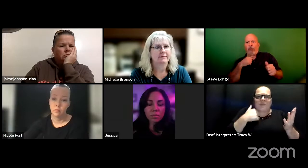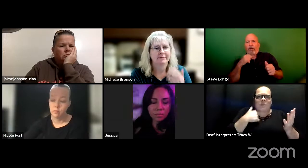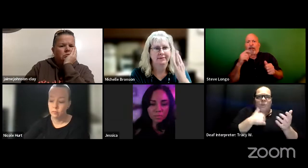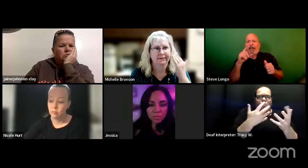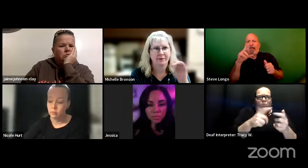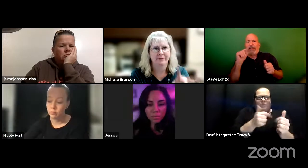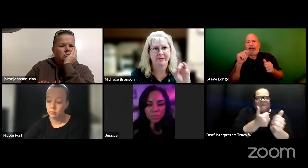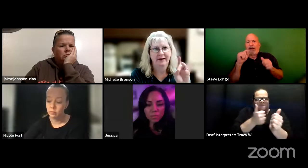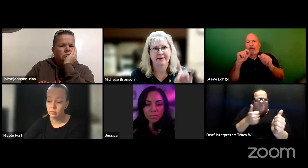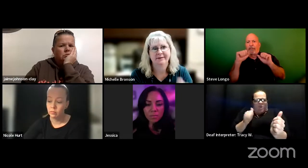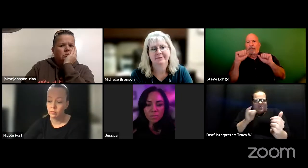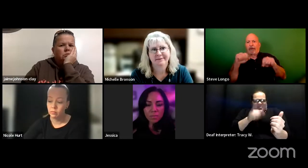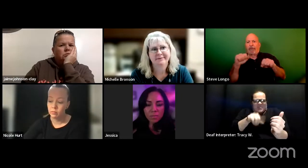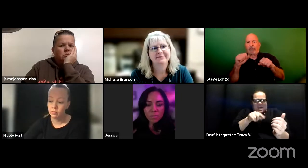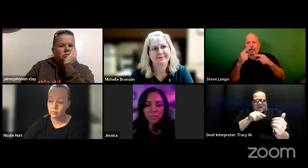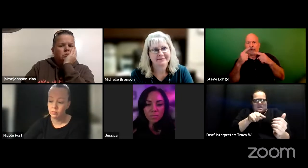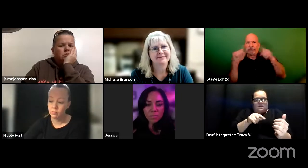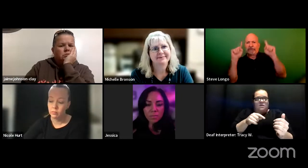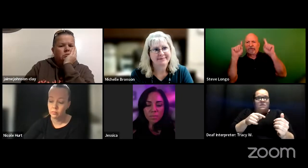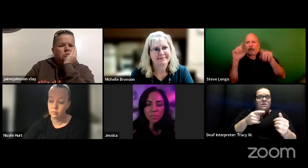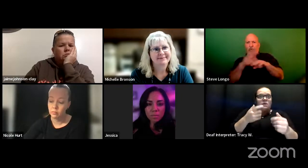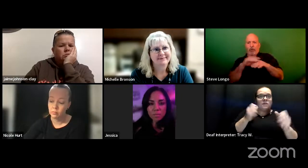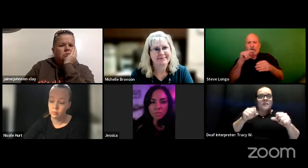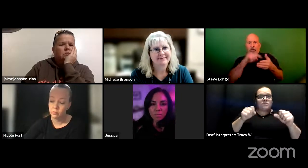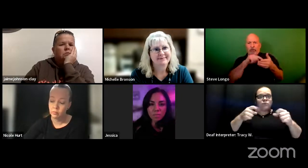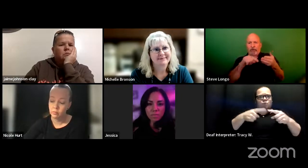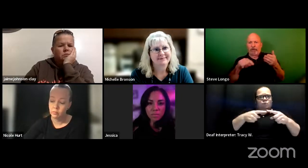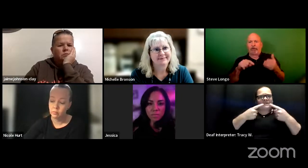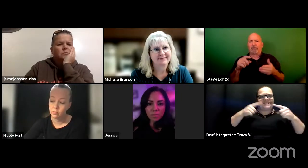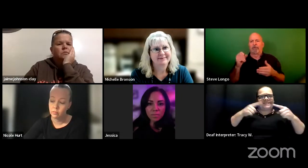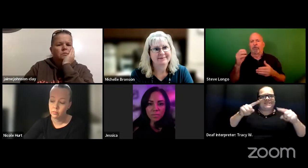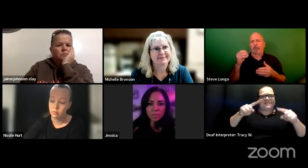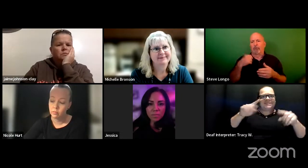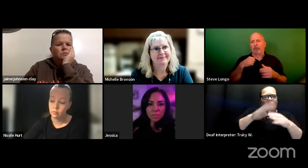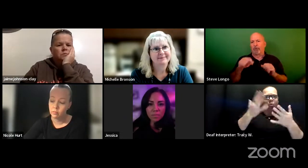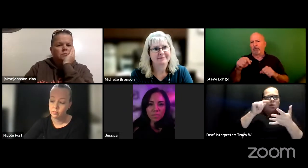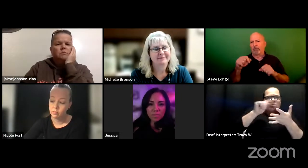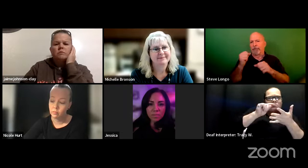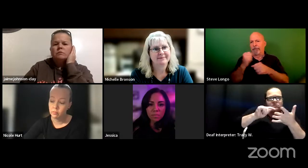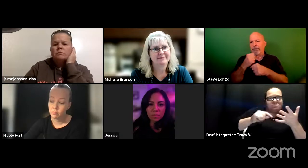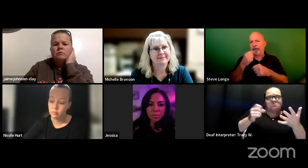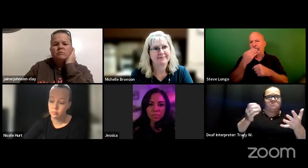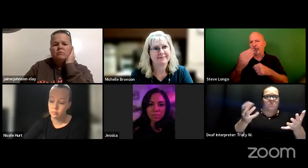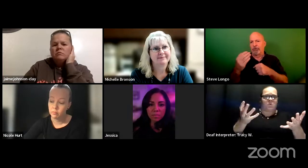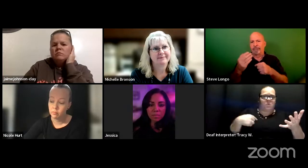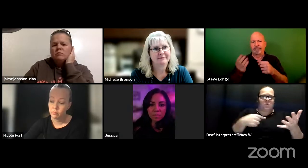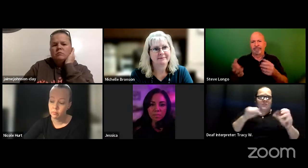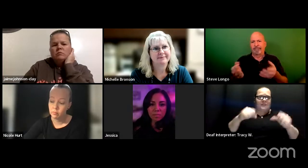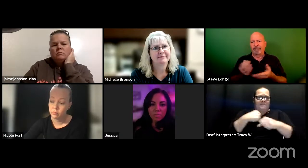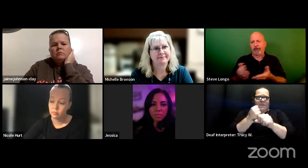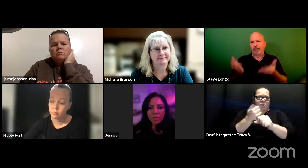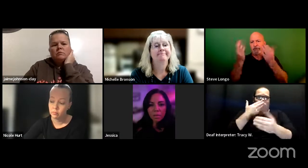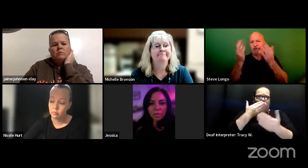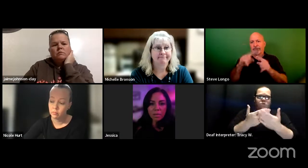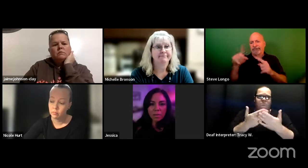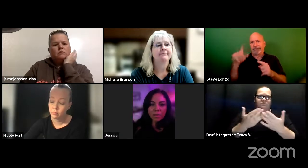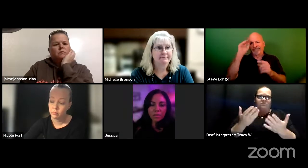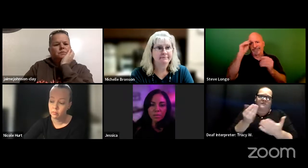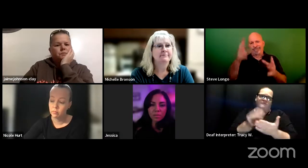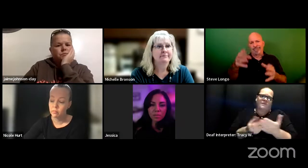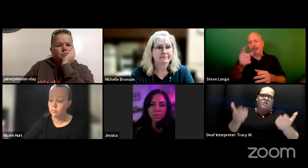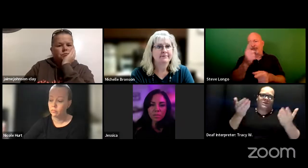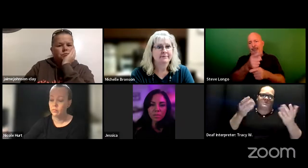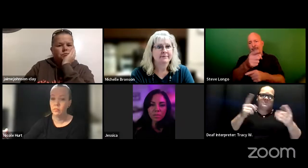see exactly what it is that we did and try and avoid any repetition of error and make